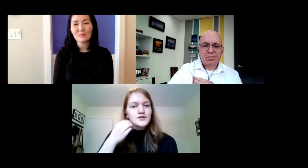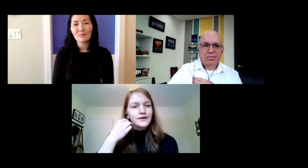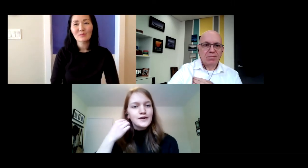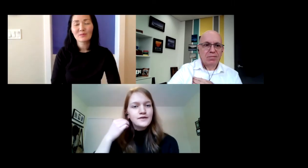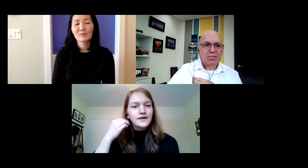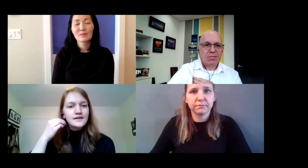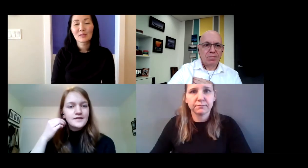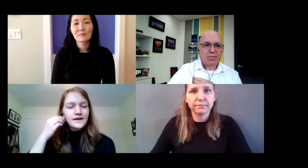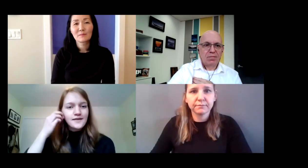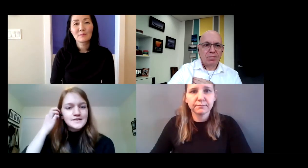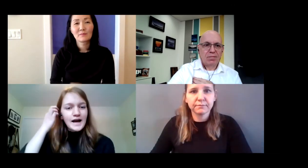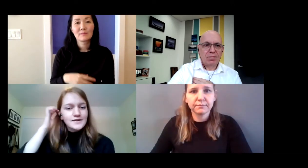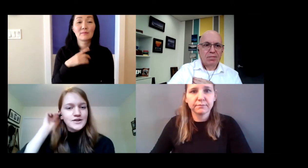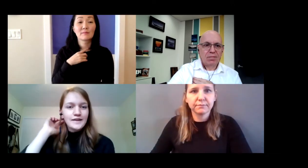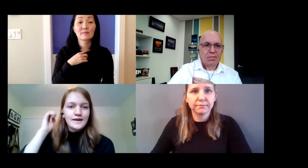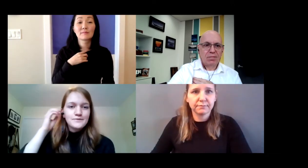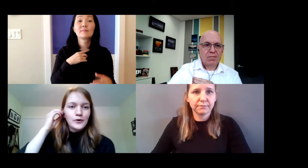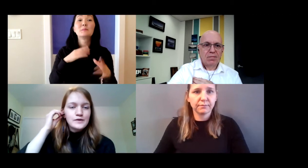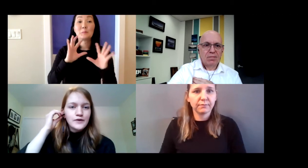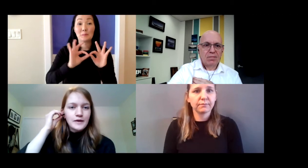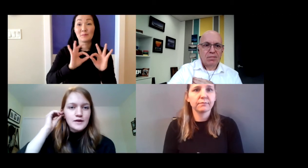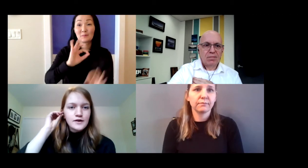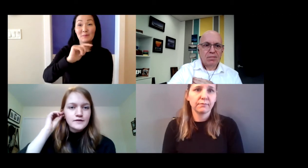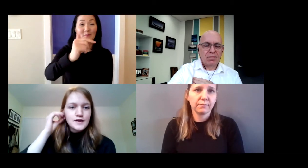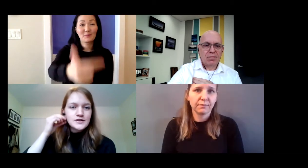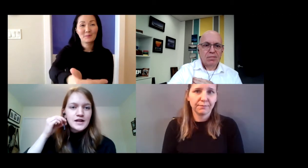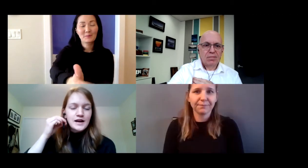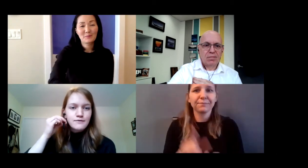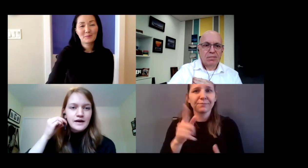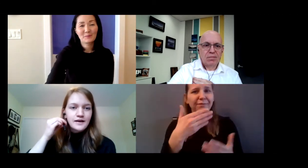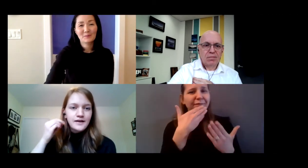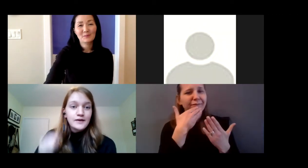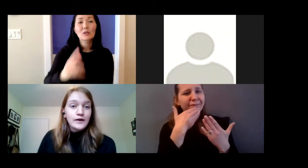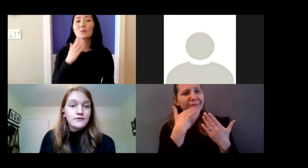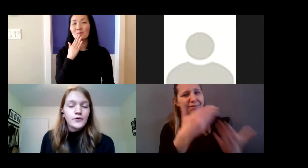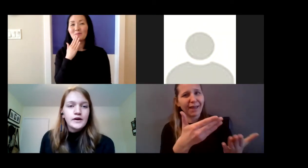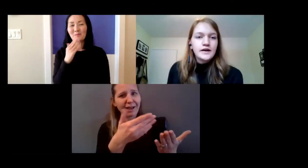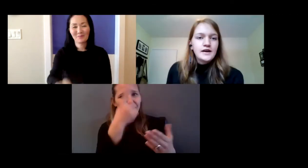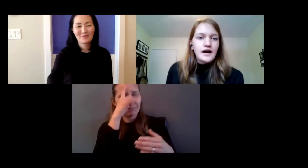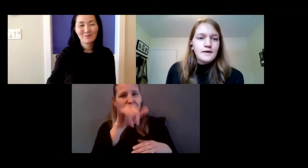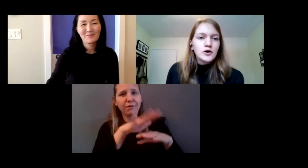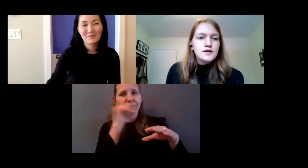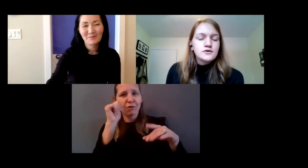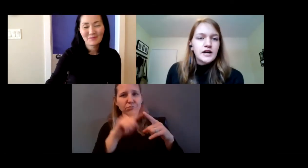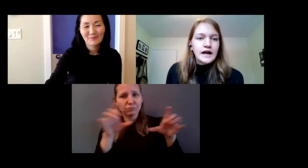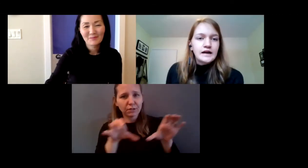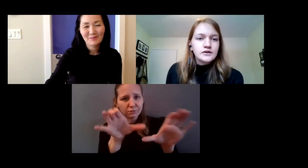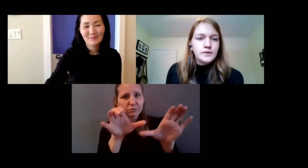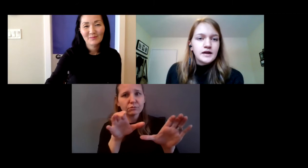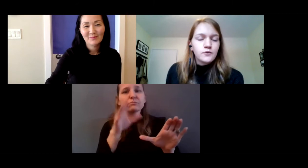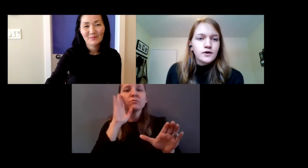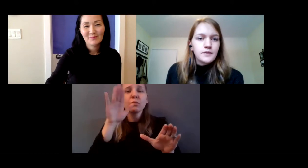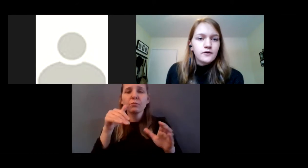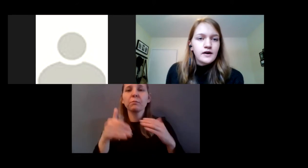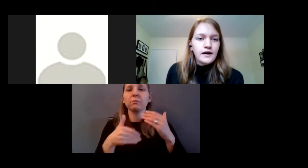Thanks, Charles, for that call to action. I think both in framing this conversation as we think going forward, and also sharing a little